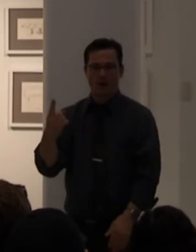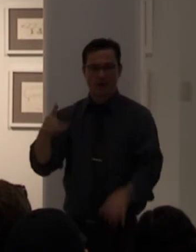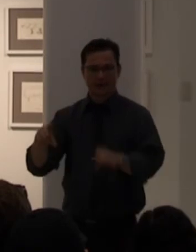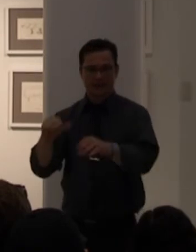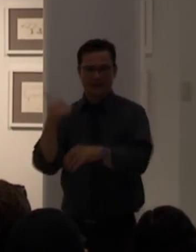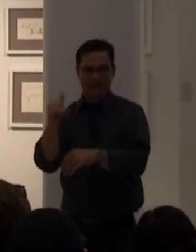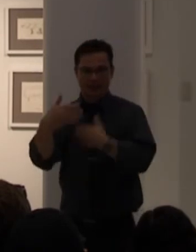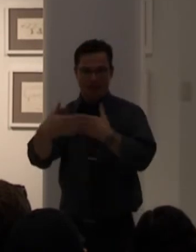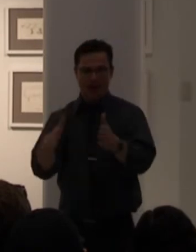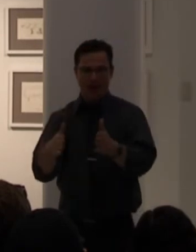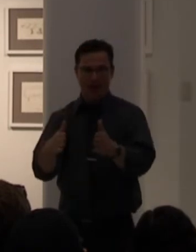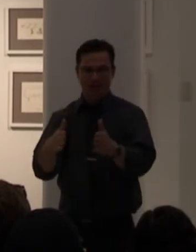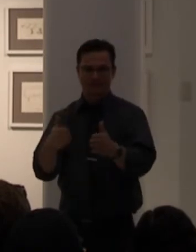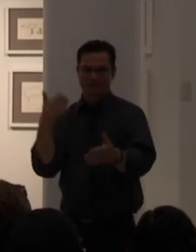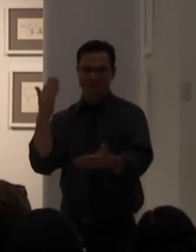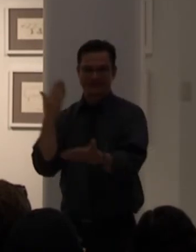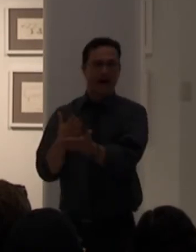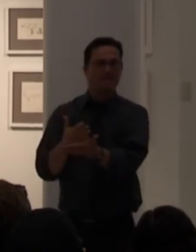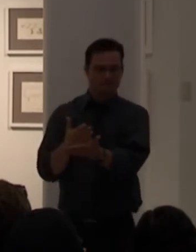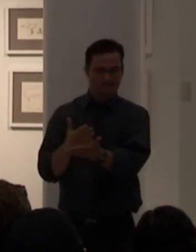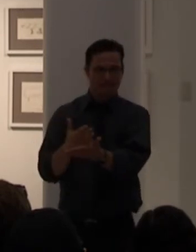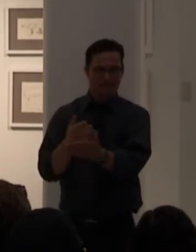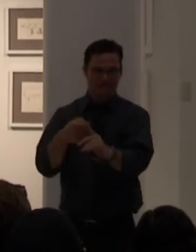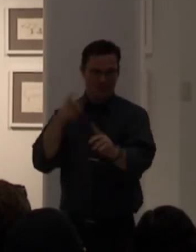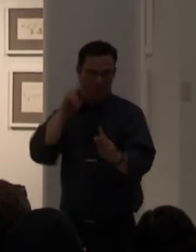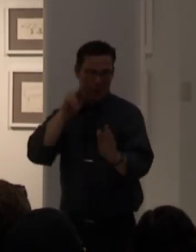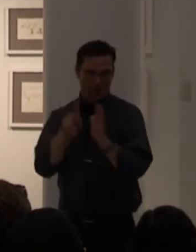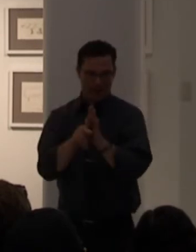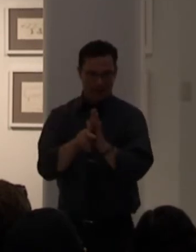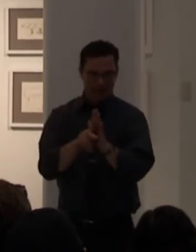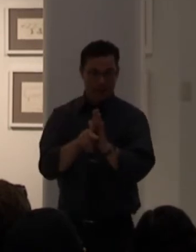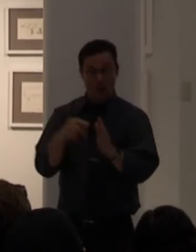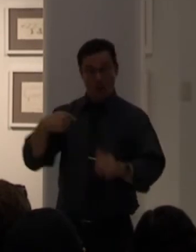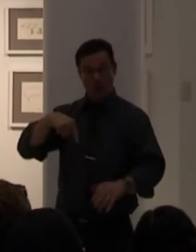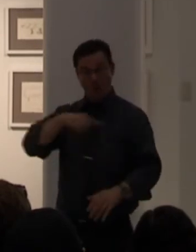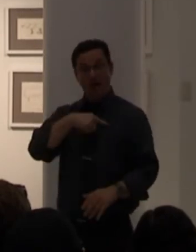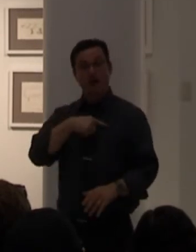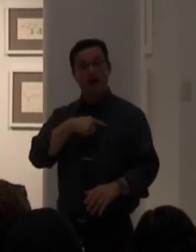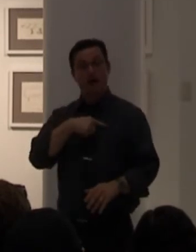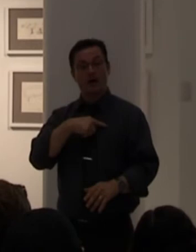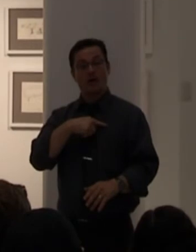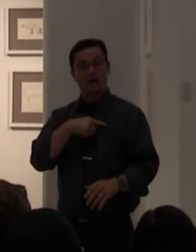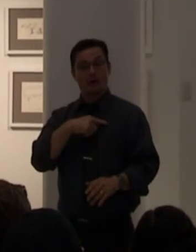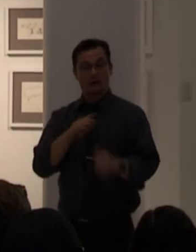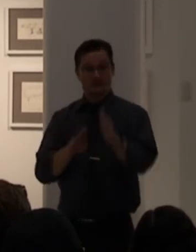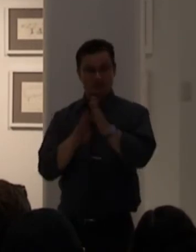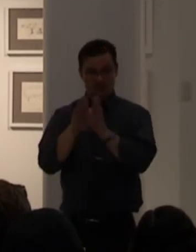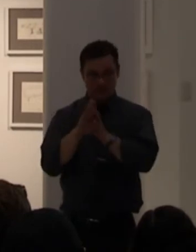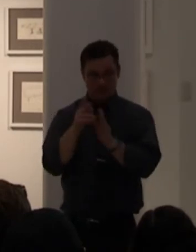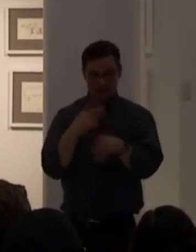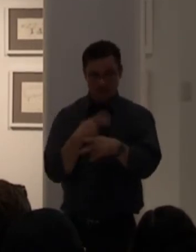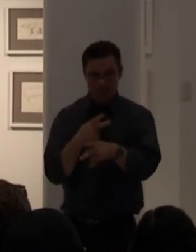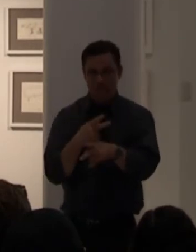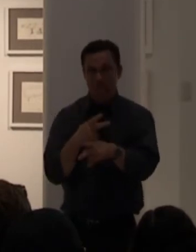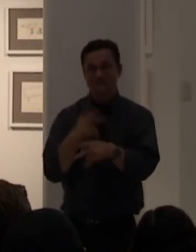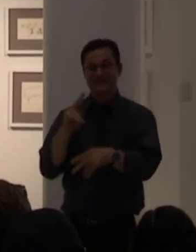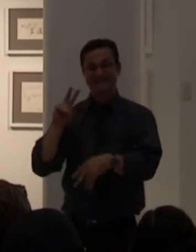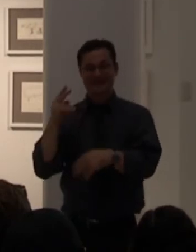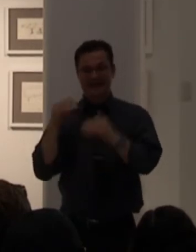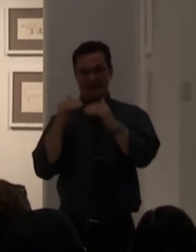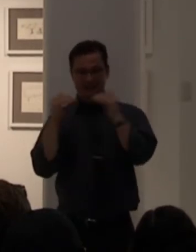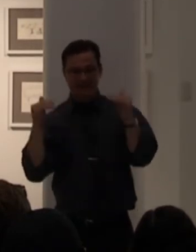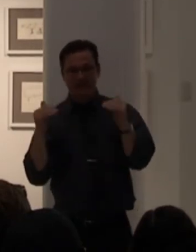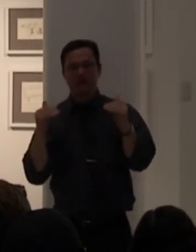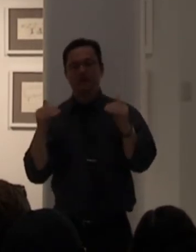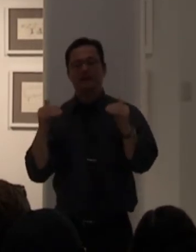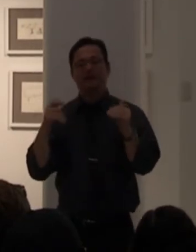yellow box got stopped. So we, on one hand, are looking to develop product, and on a second level,